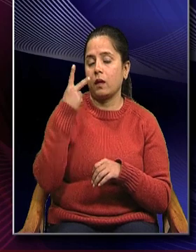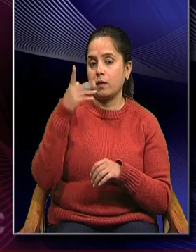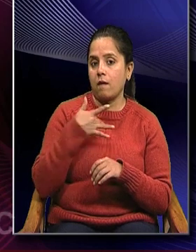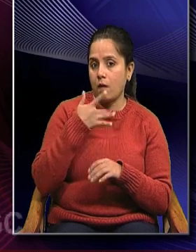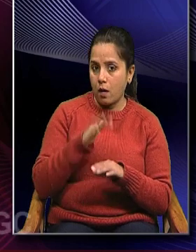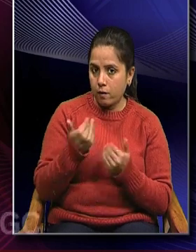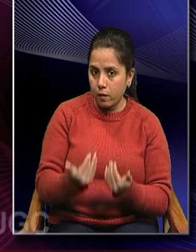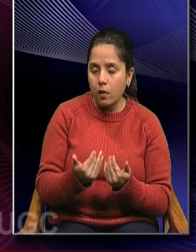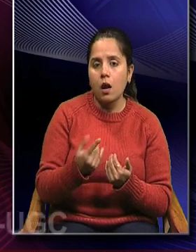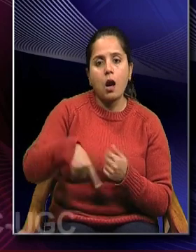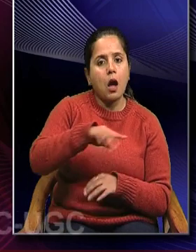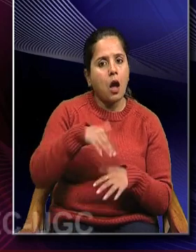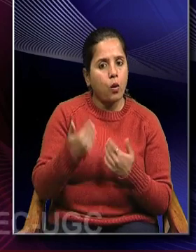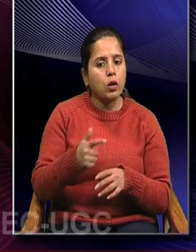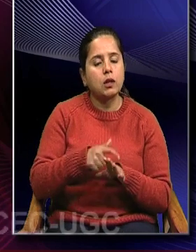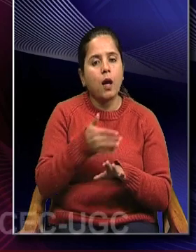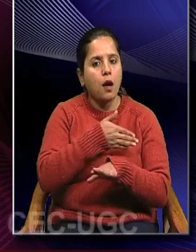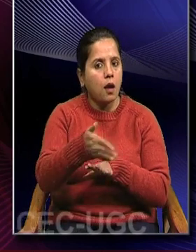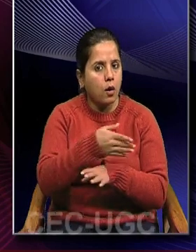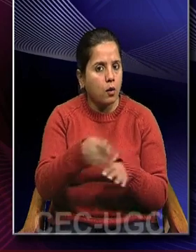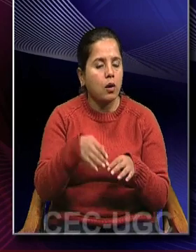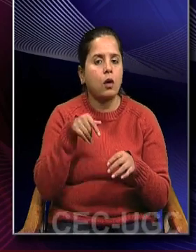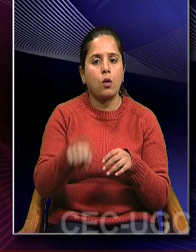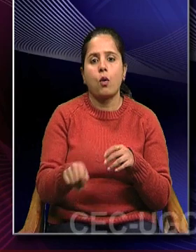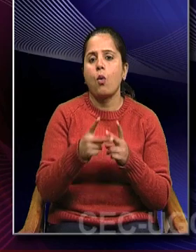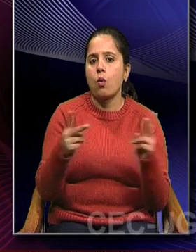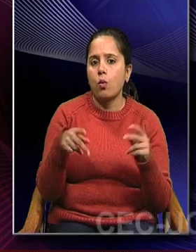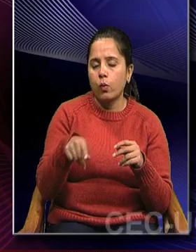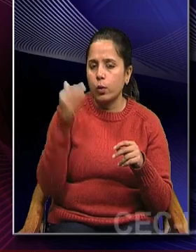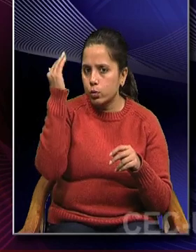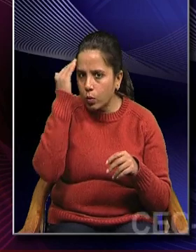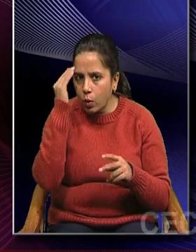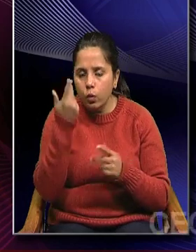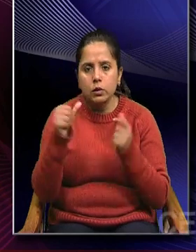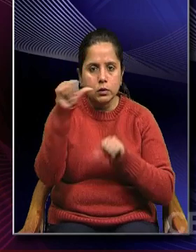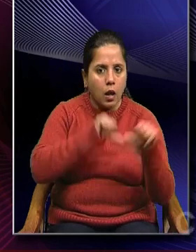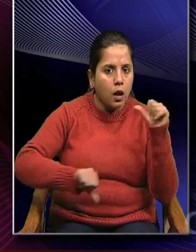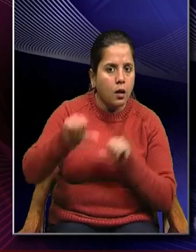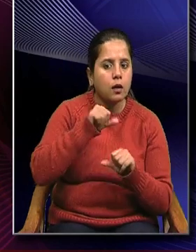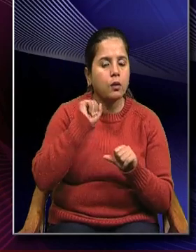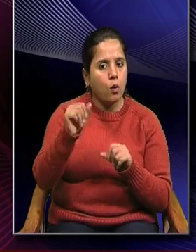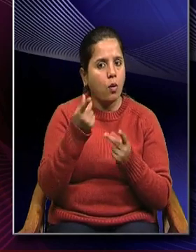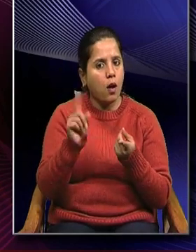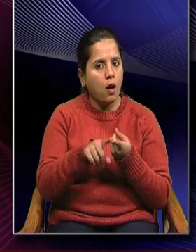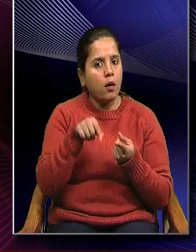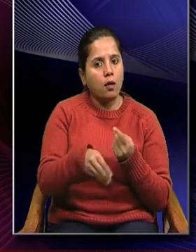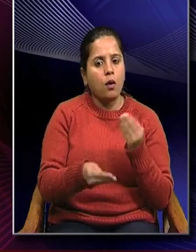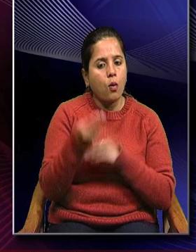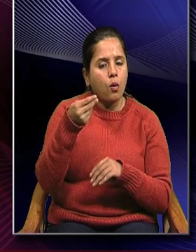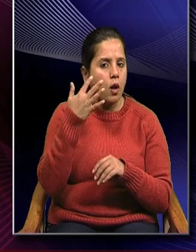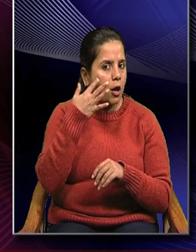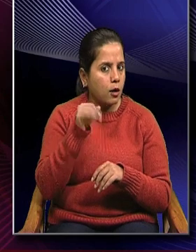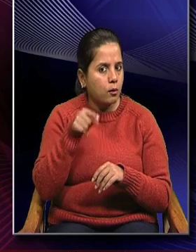how over a period of time the application of the scientific knowledge to the industries led to an intensification